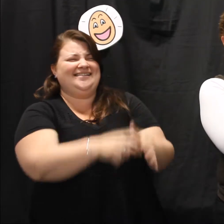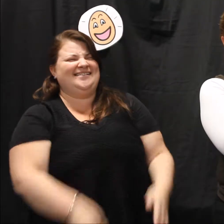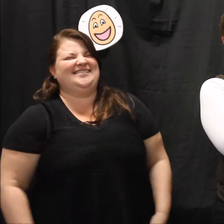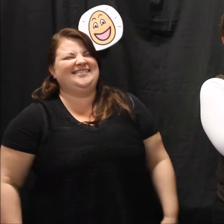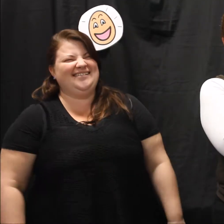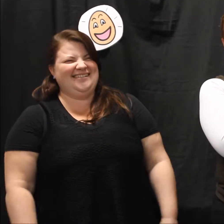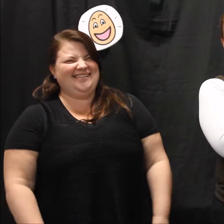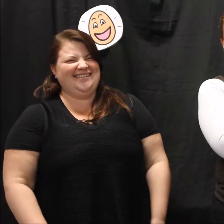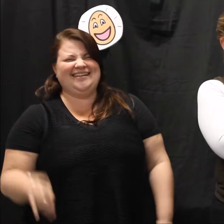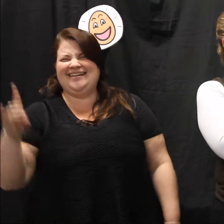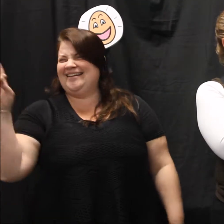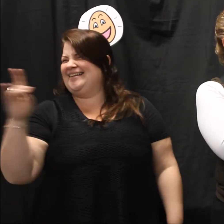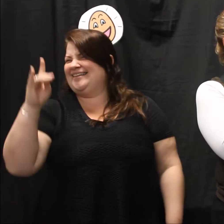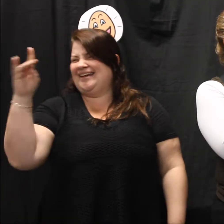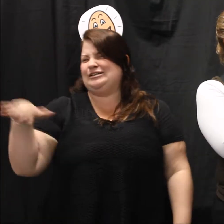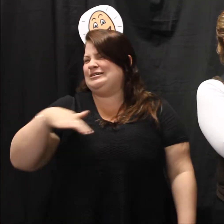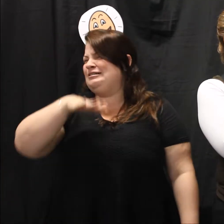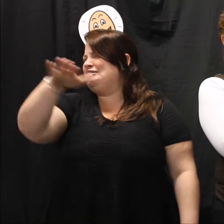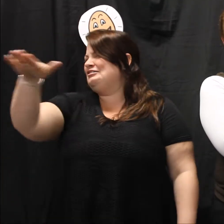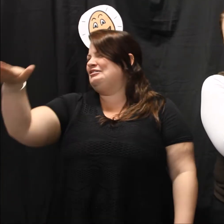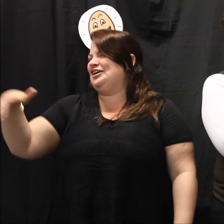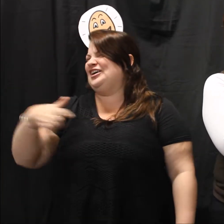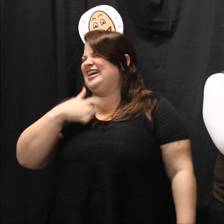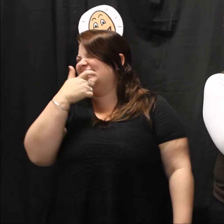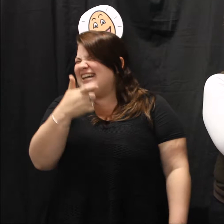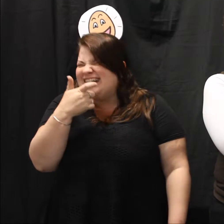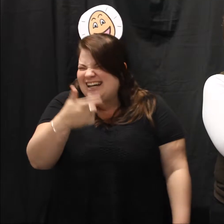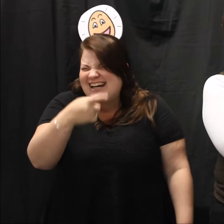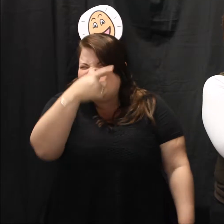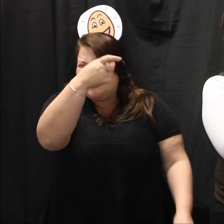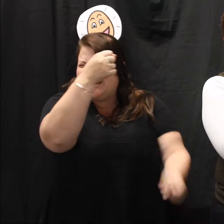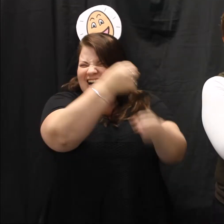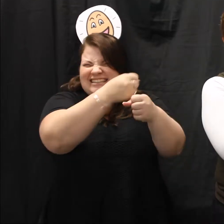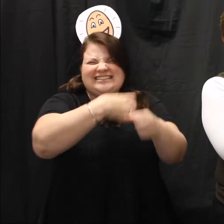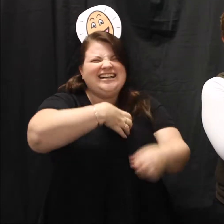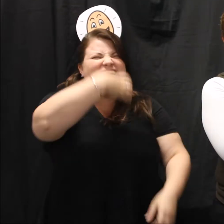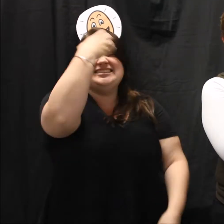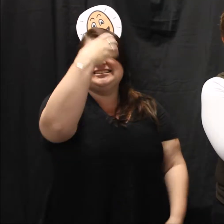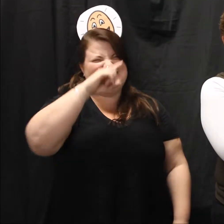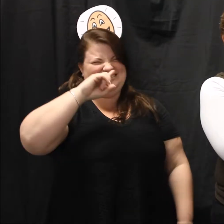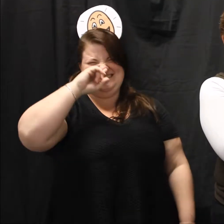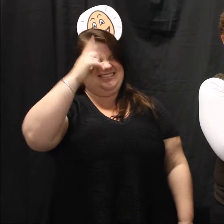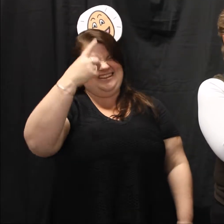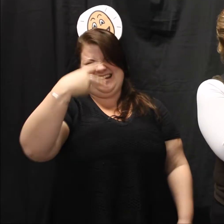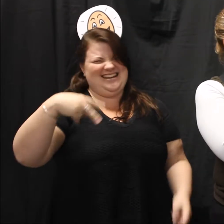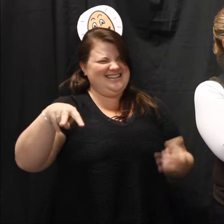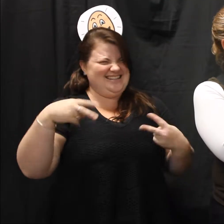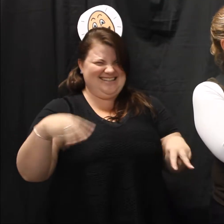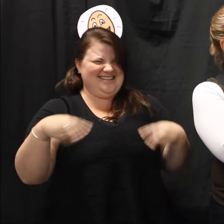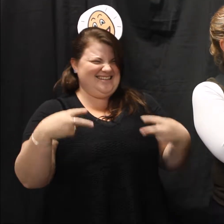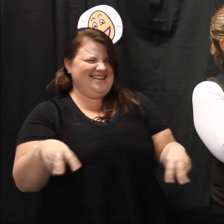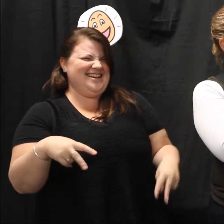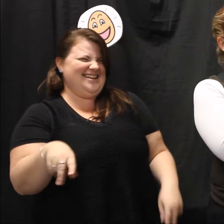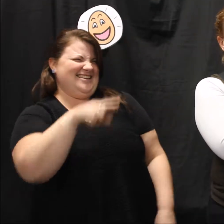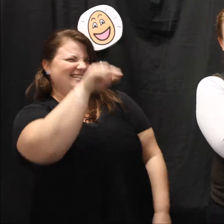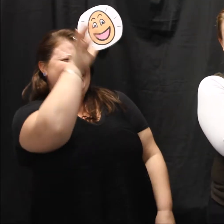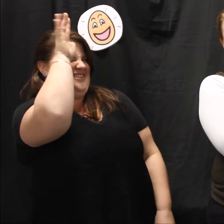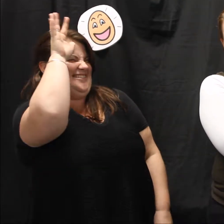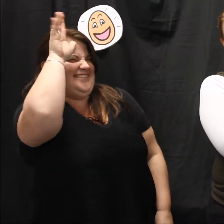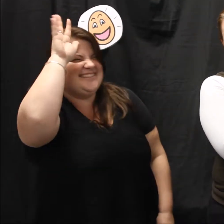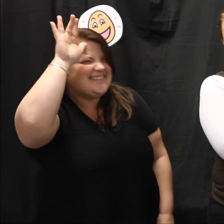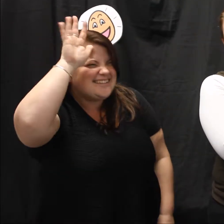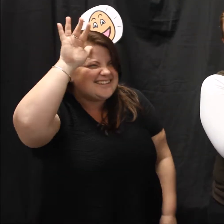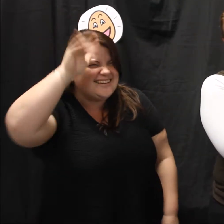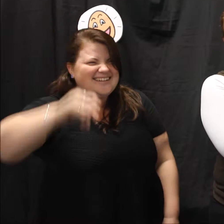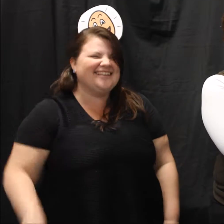The animals all laughed. "Gerald, giraffes can't dance, you silly fool.